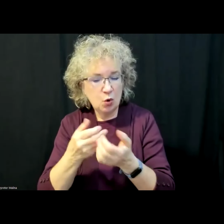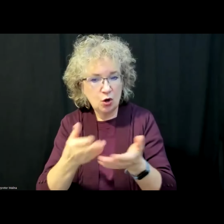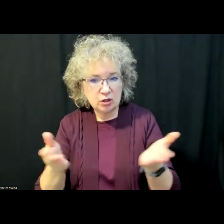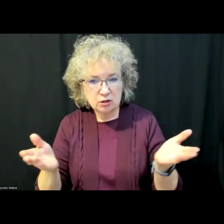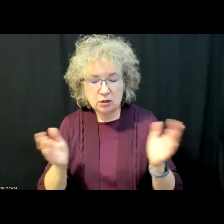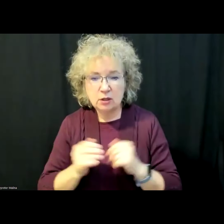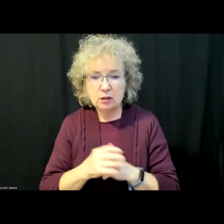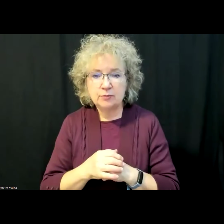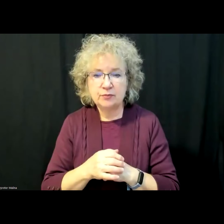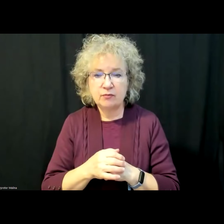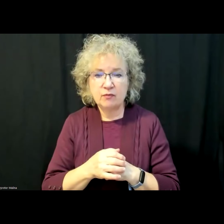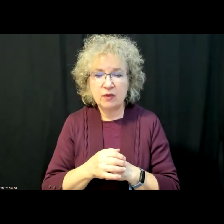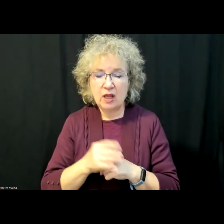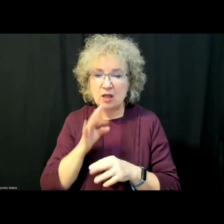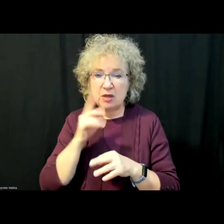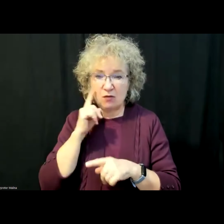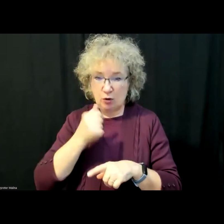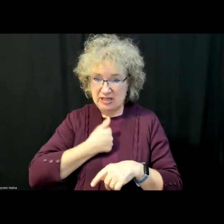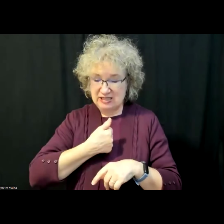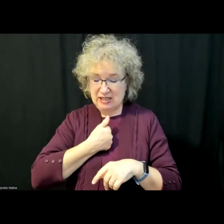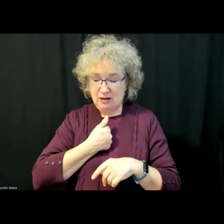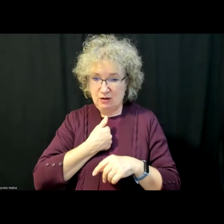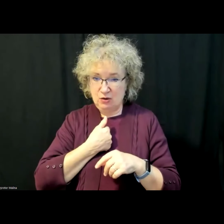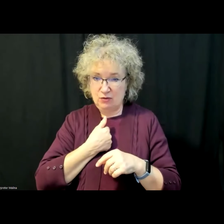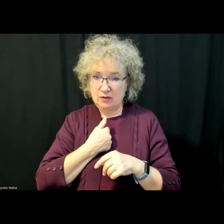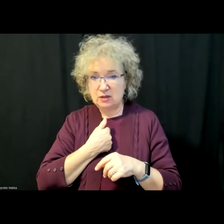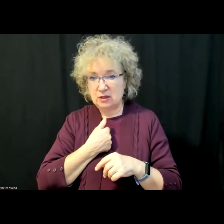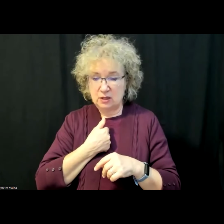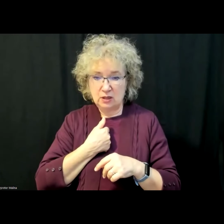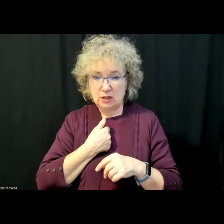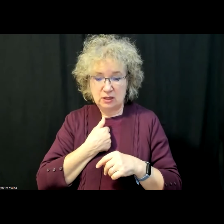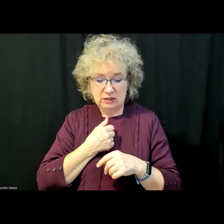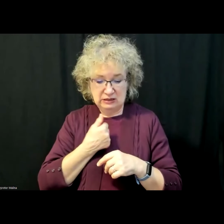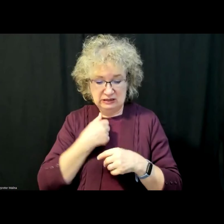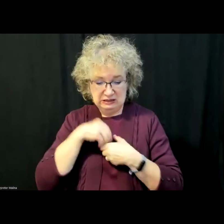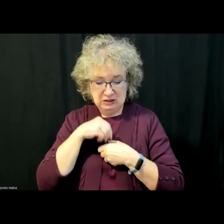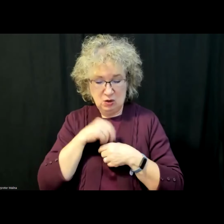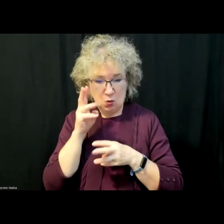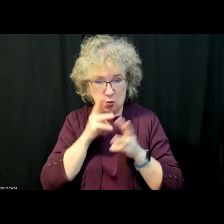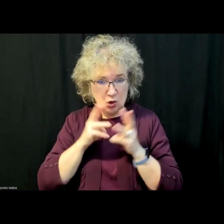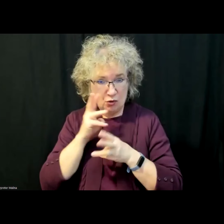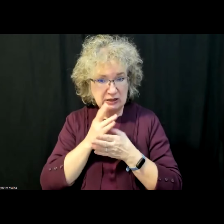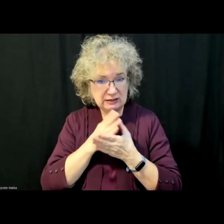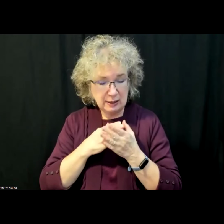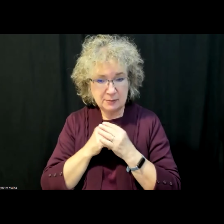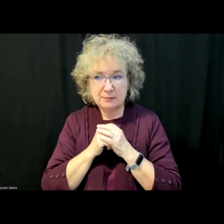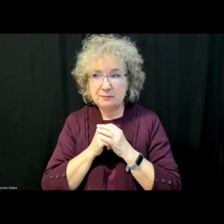just speak for myself, is creating some worry, some